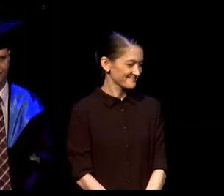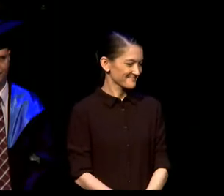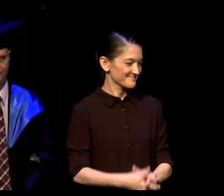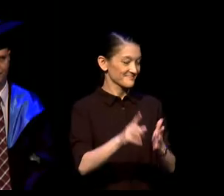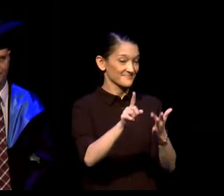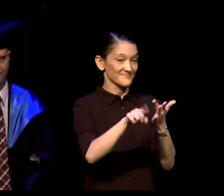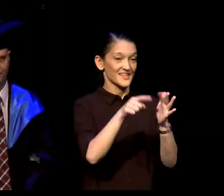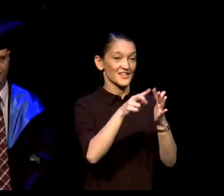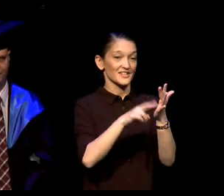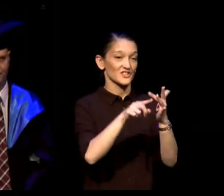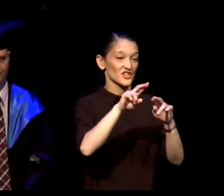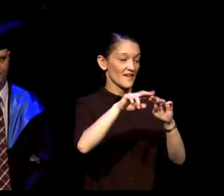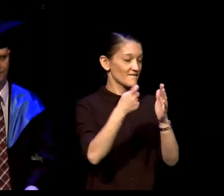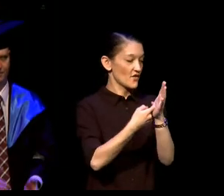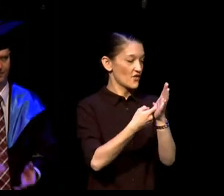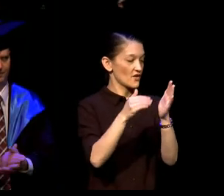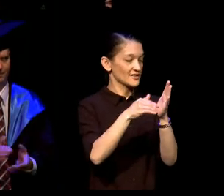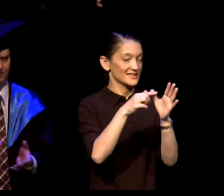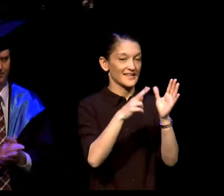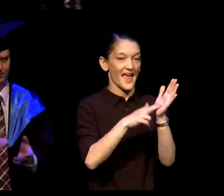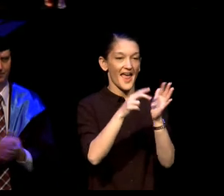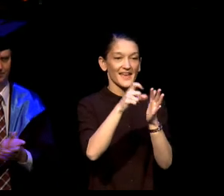Jennifer Zandi.